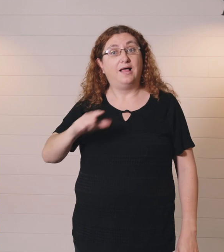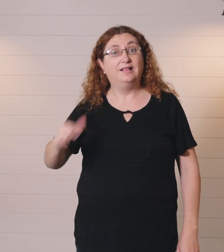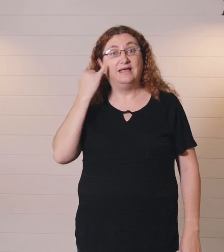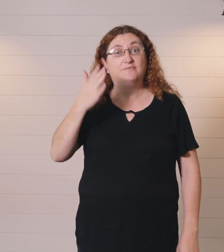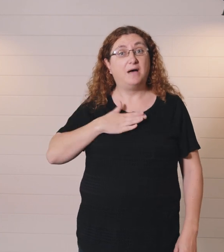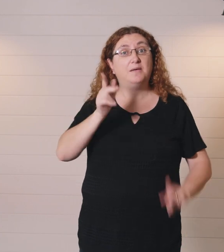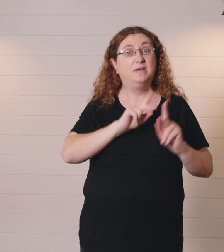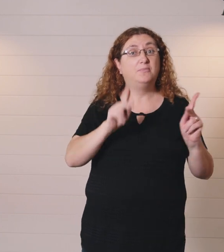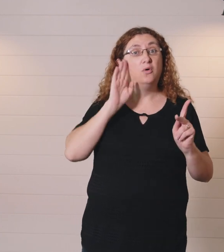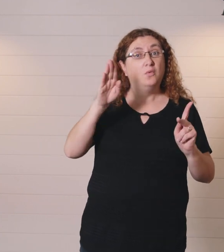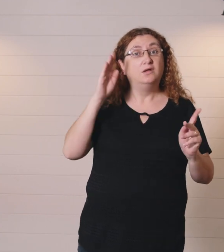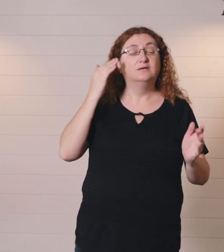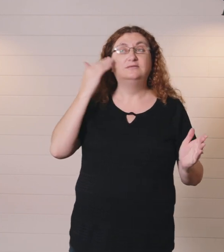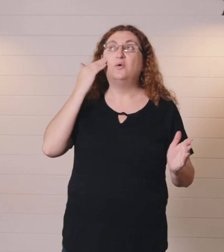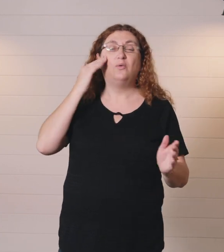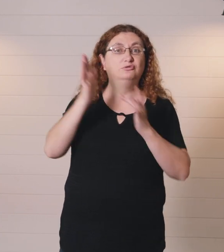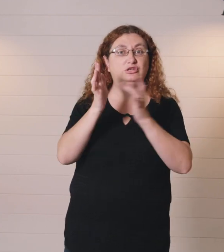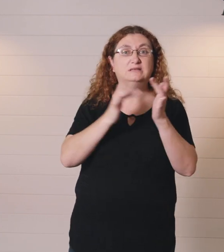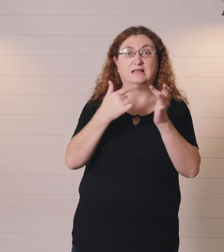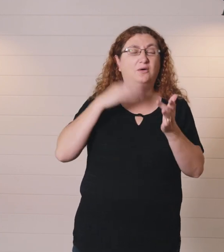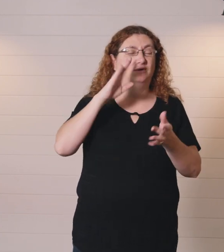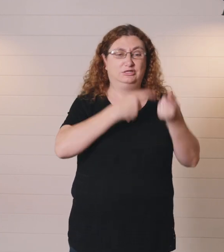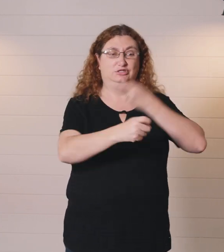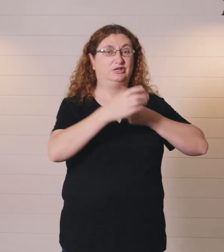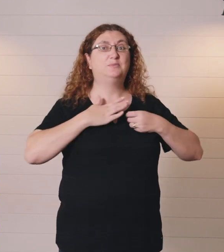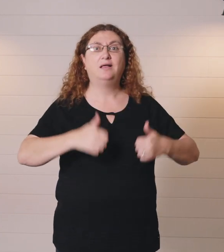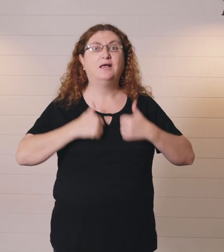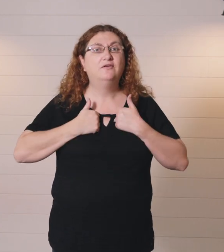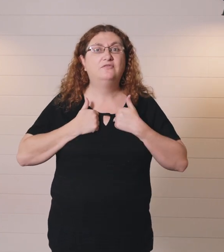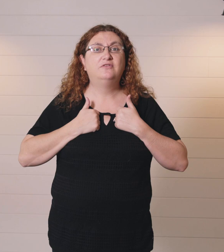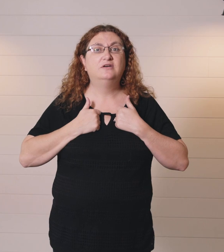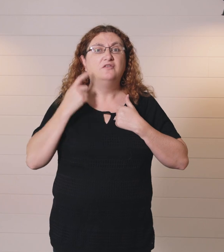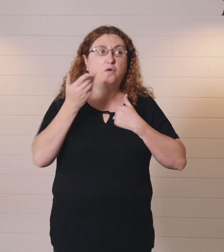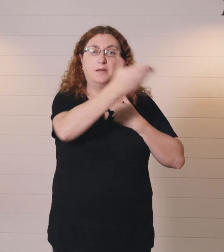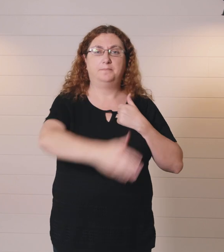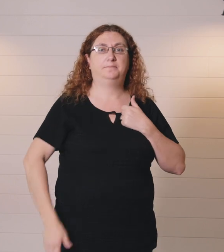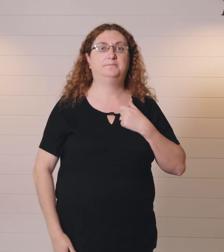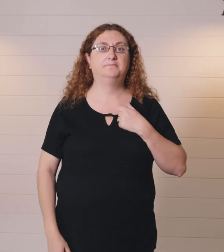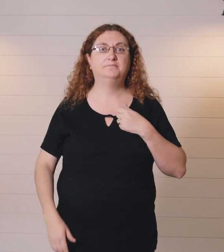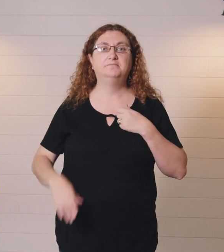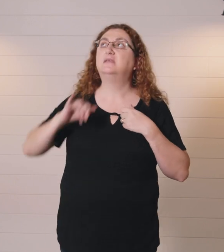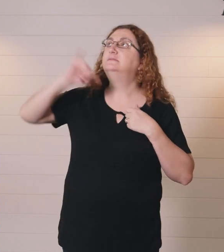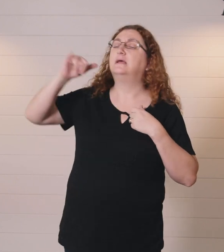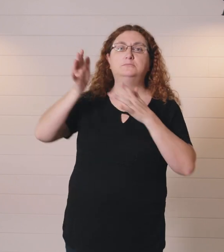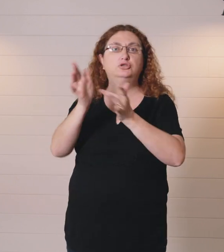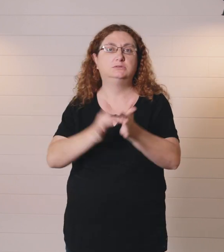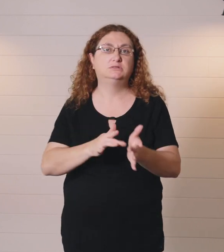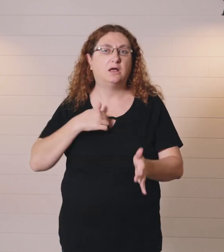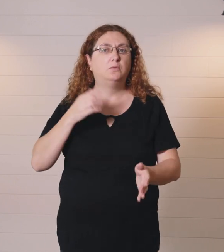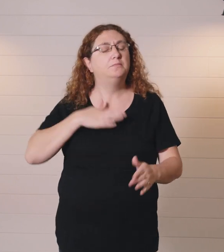my people would come to know Jesus as Lord and Savior. I would be willing to be cursed for the greater salvation of the Jewish